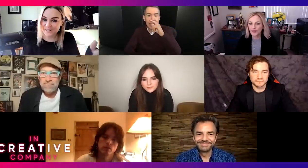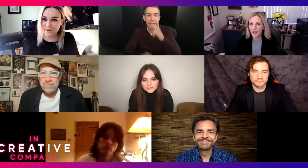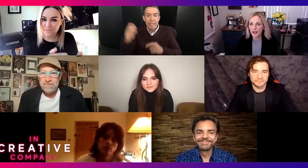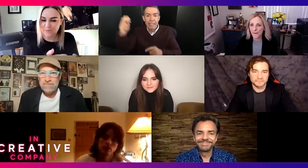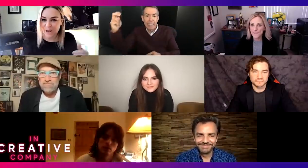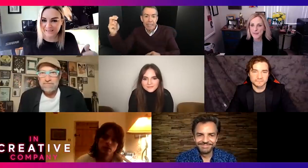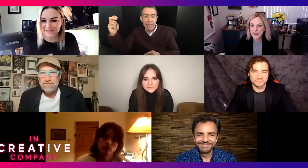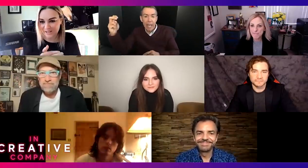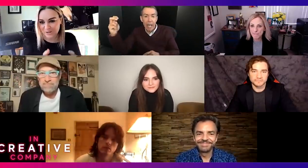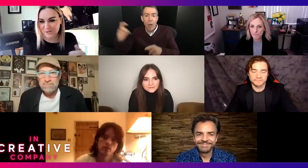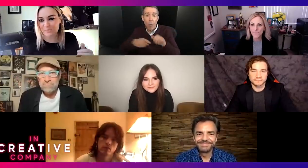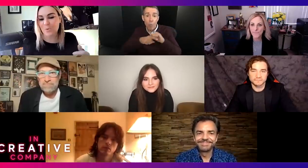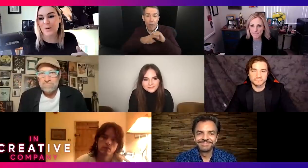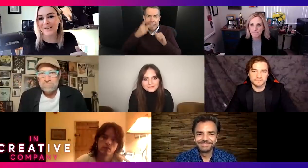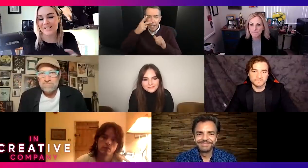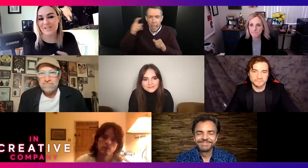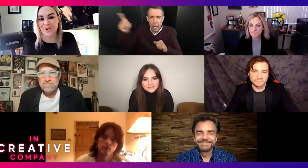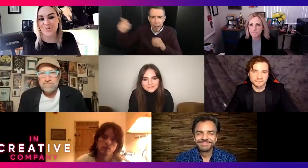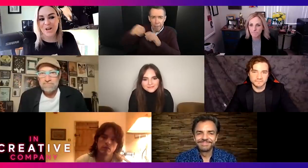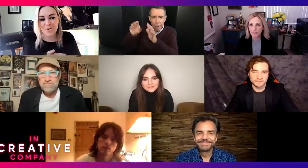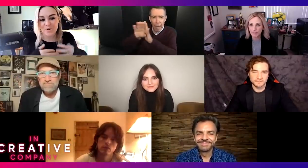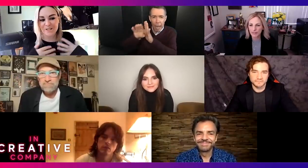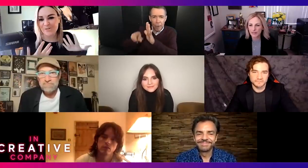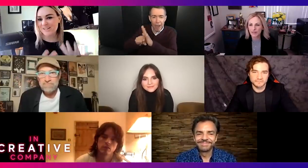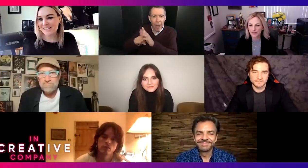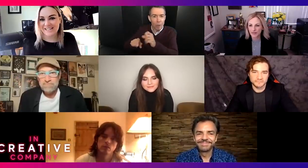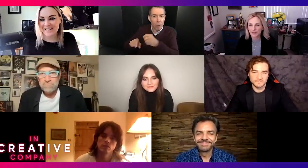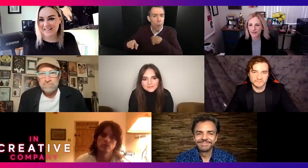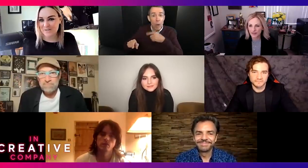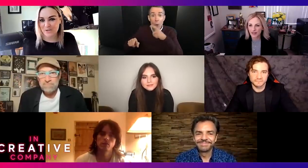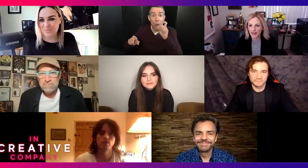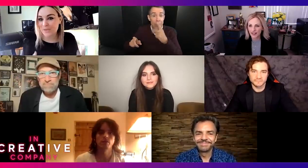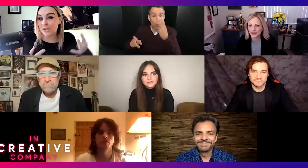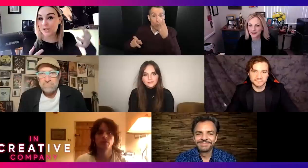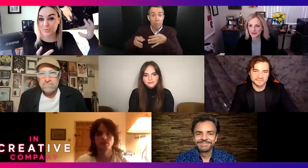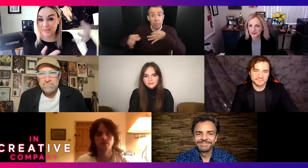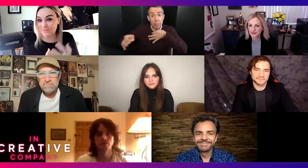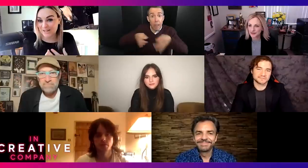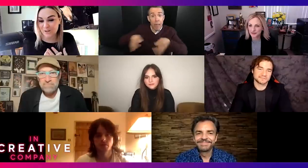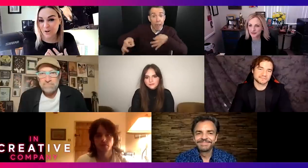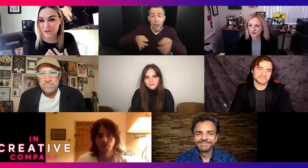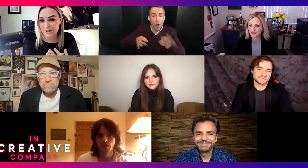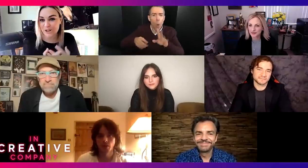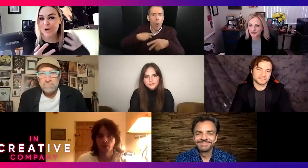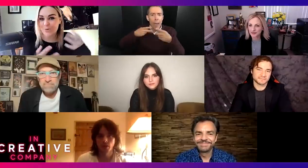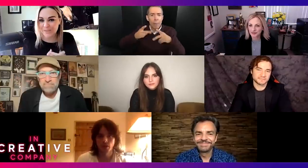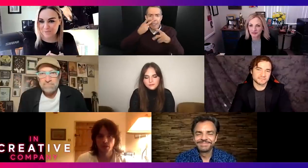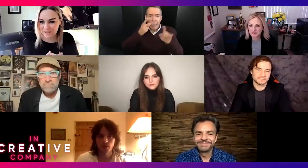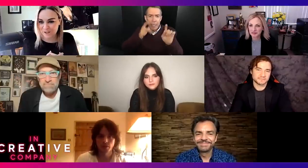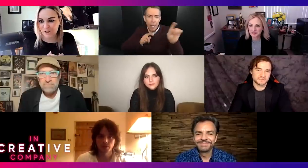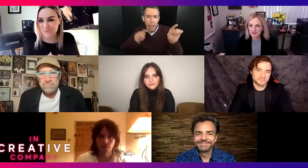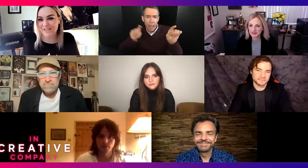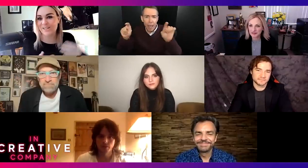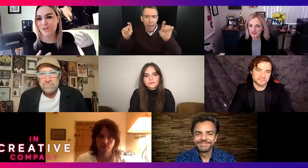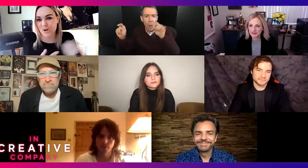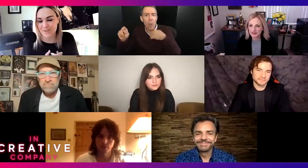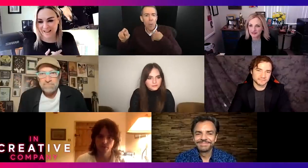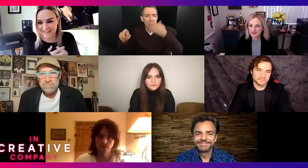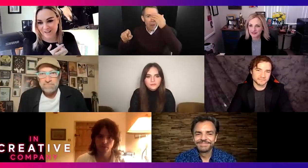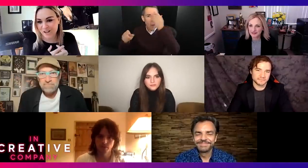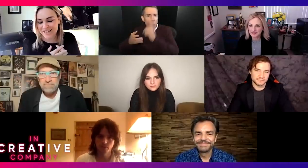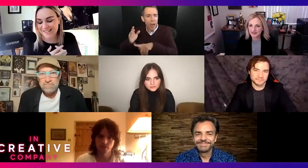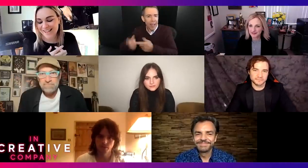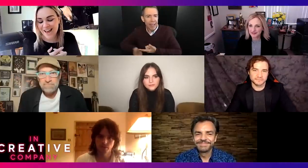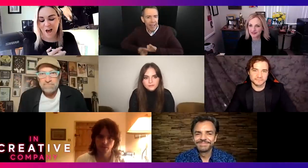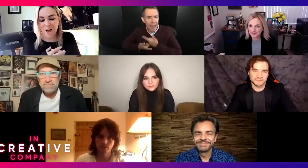outside next to them when they're practicing at a certain point. And so we don't need a scene even with him and his daughter to know what that relationship is, to know what